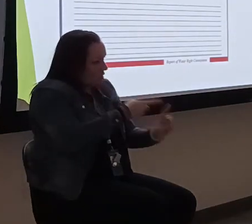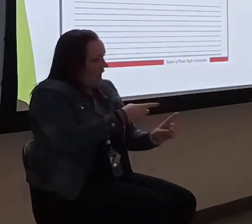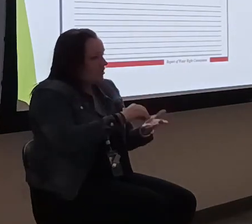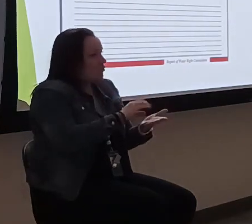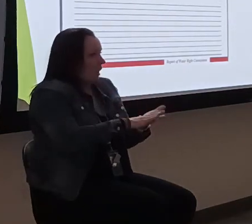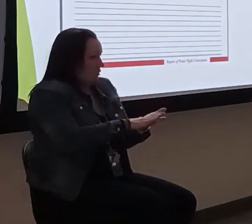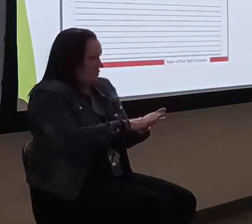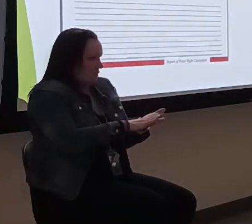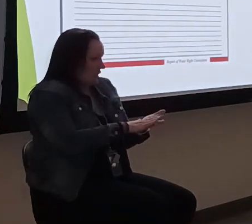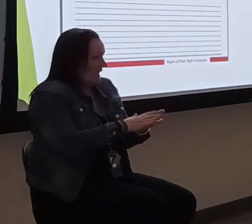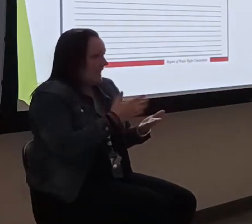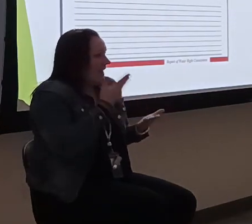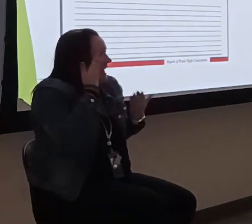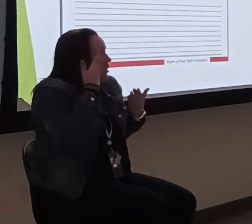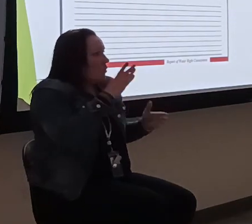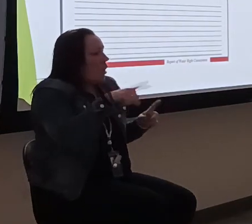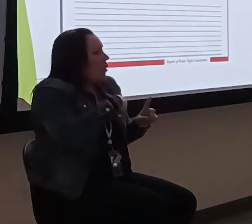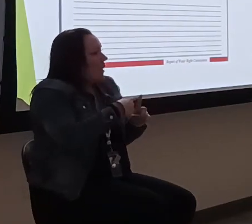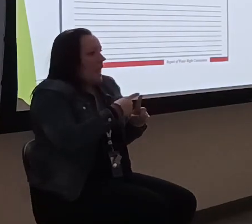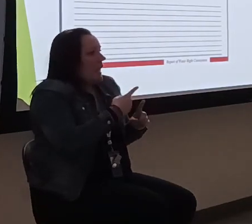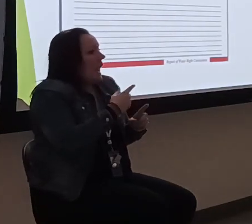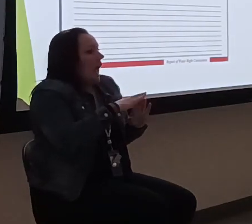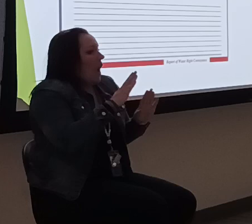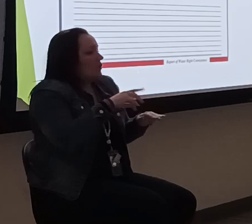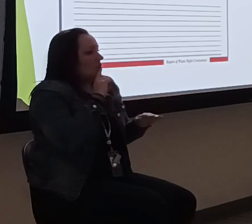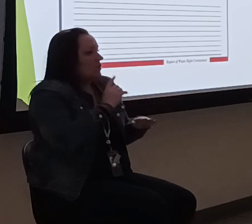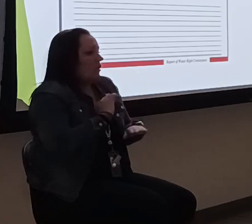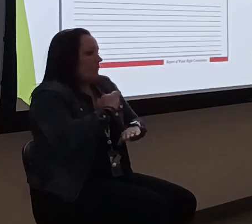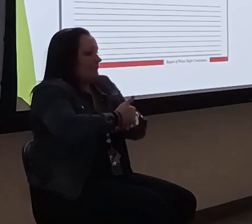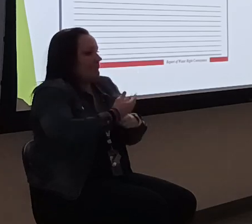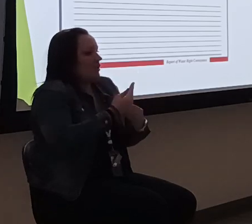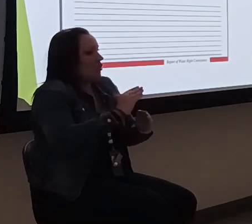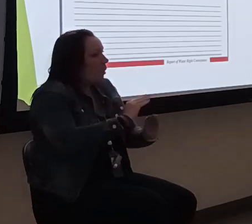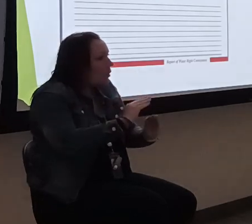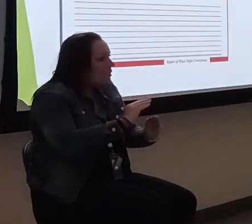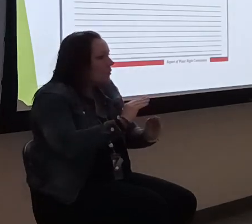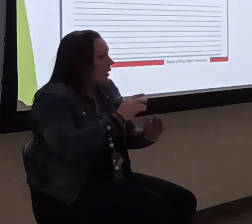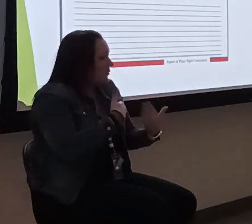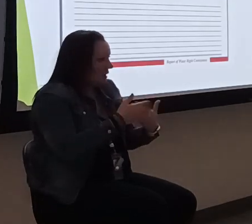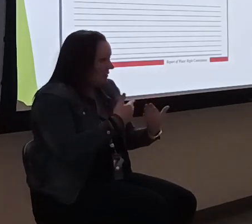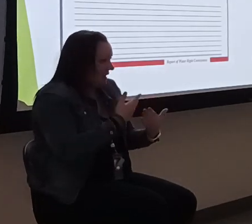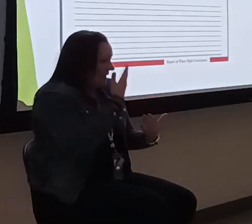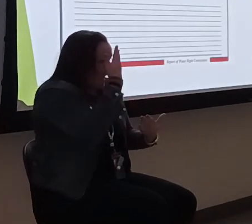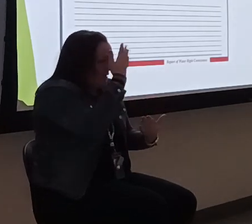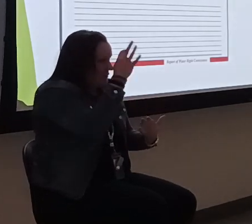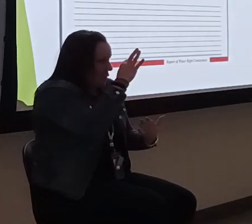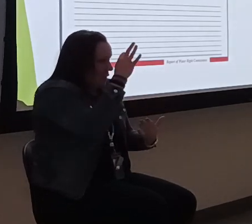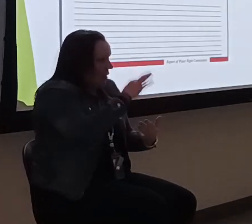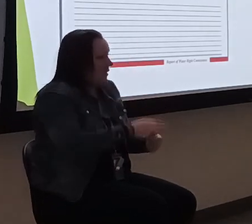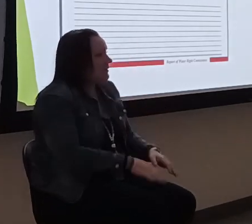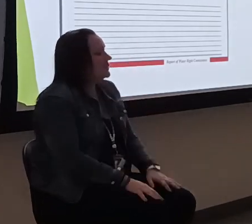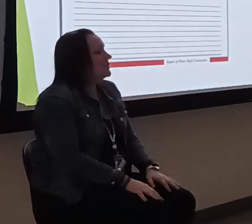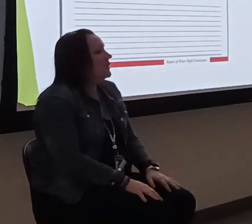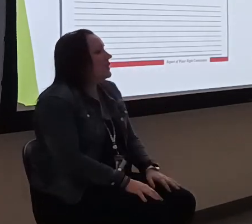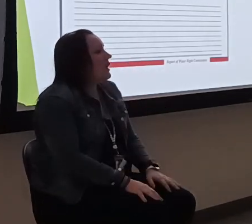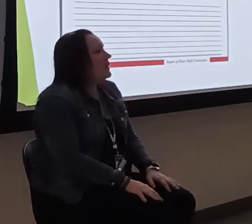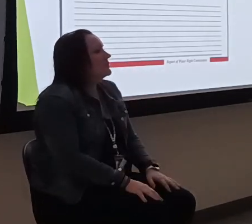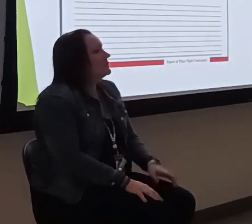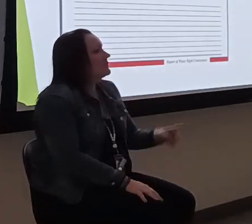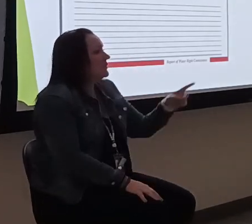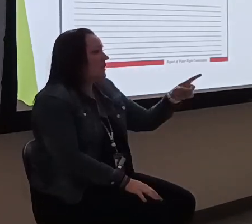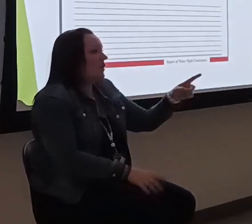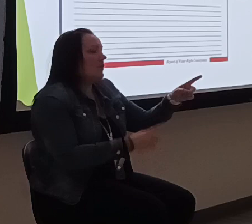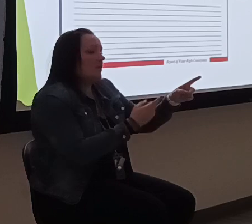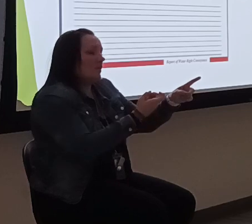grantee, owner A, owner B to owner C. Does that make sense? You still haven't answered my basic